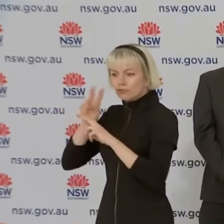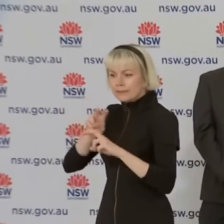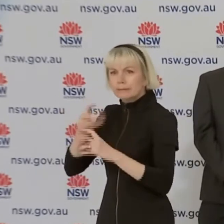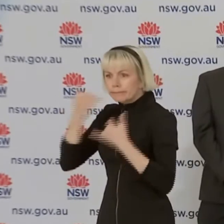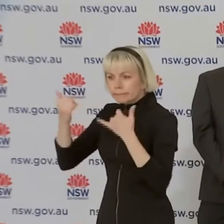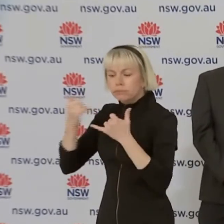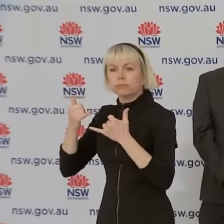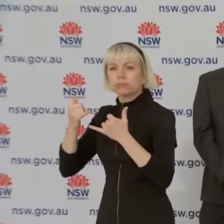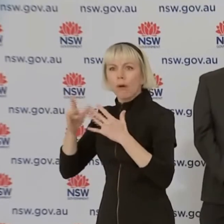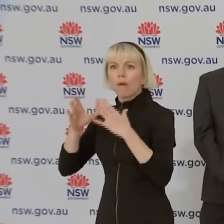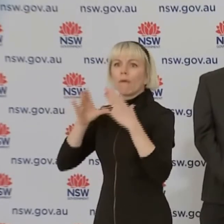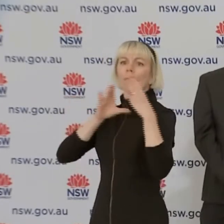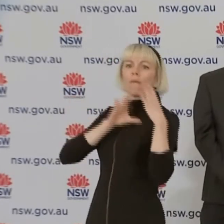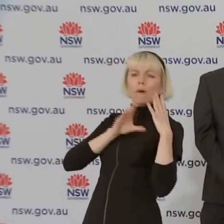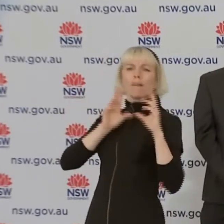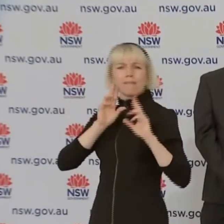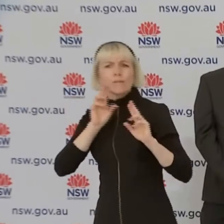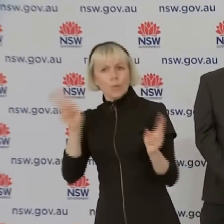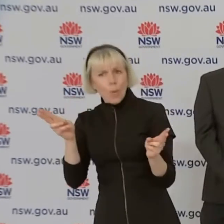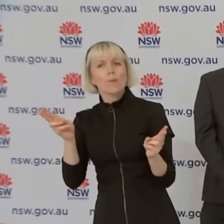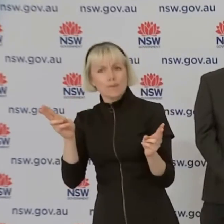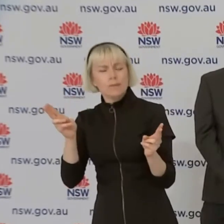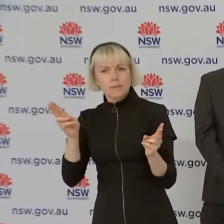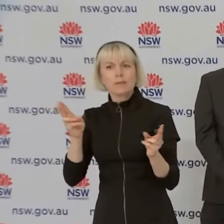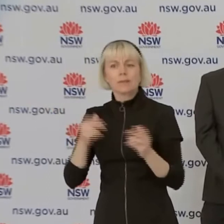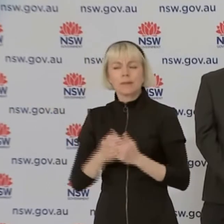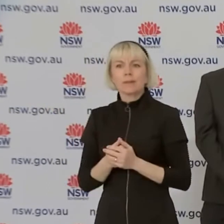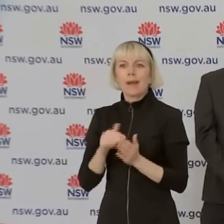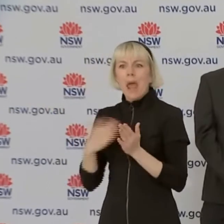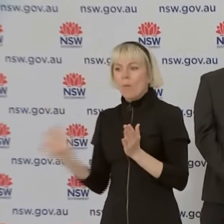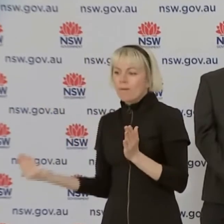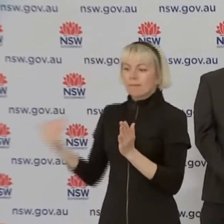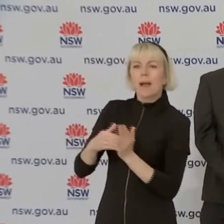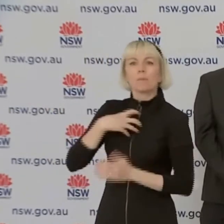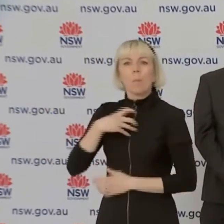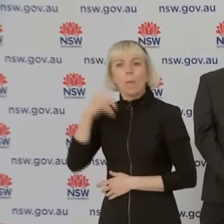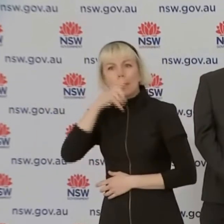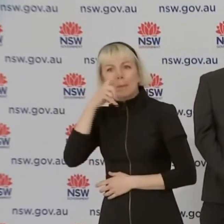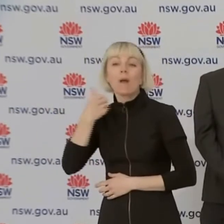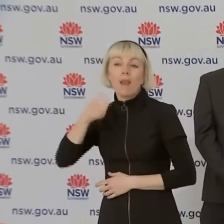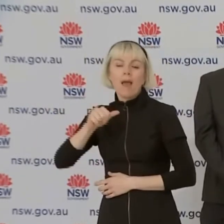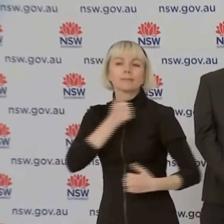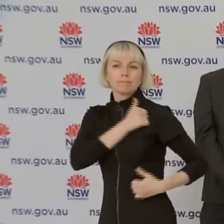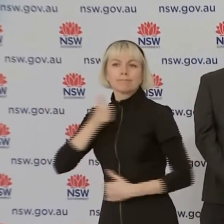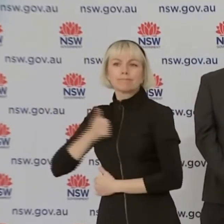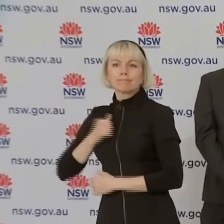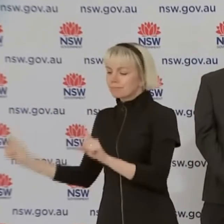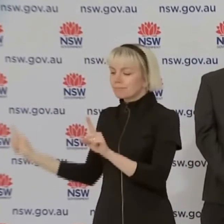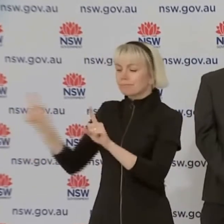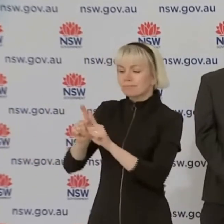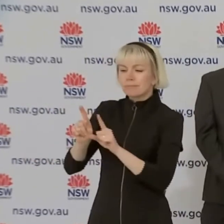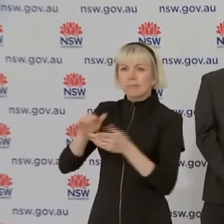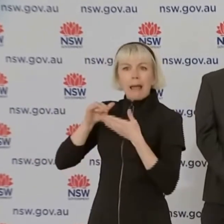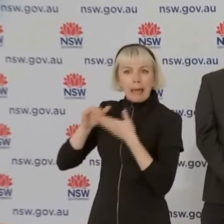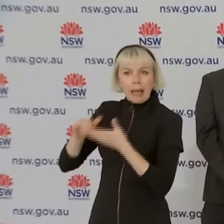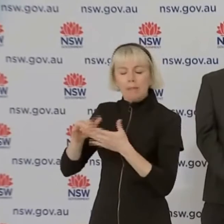put in place some incredible surge, and I'd like to thank the Defence Force for their assistance as well as part of that, as well as